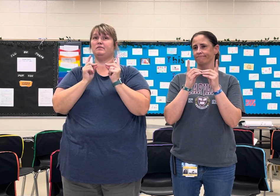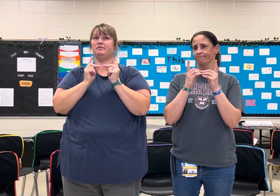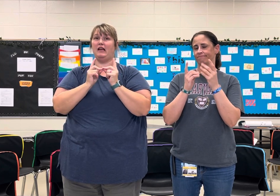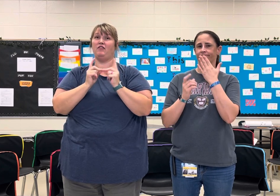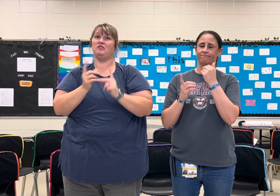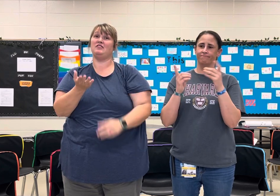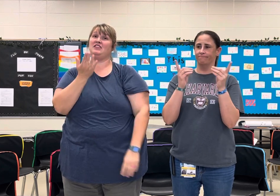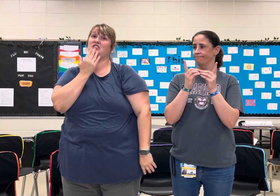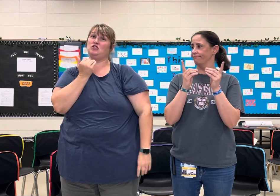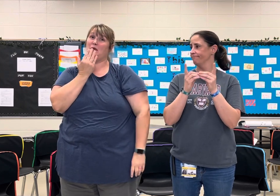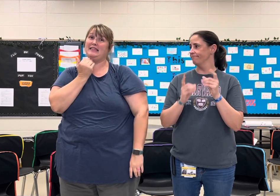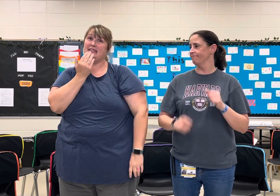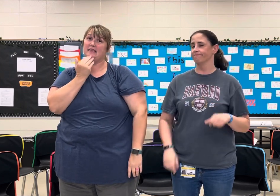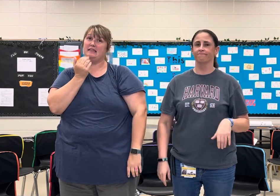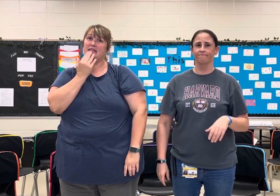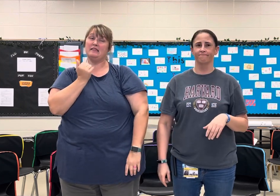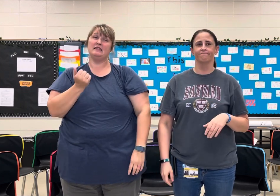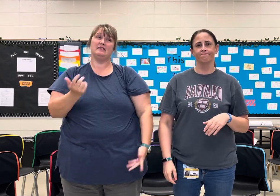I've also seen just sweet.